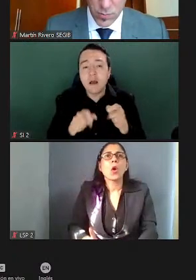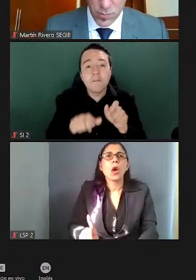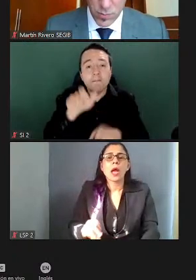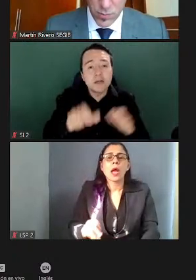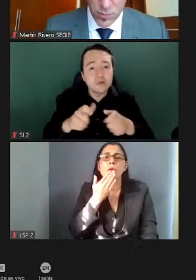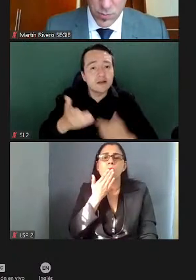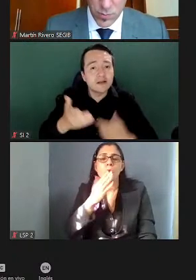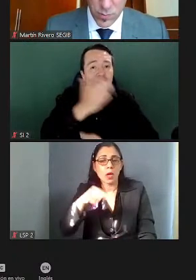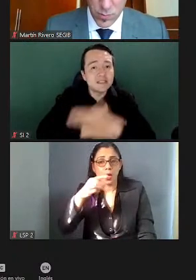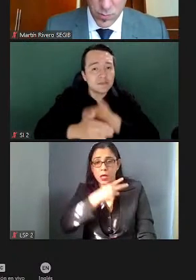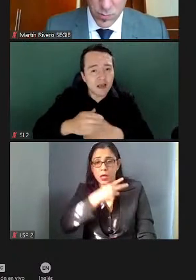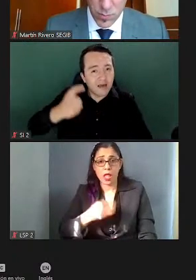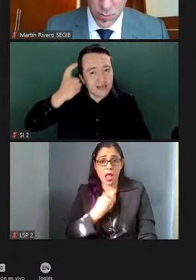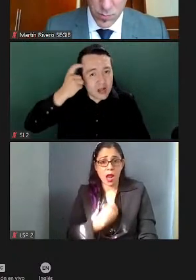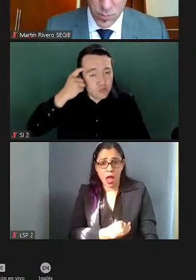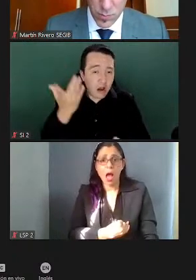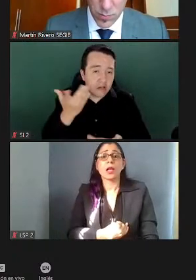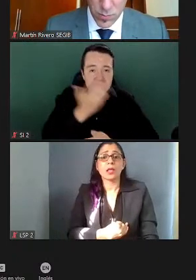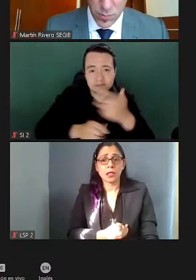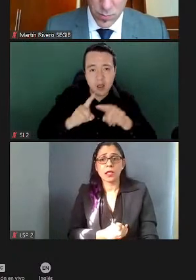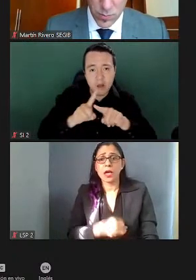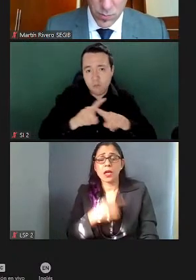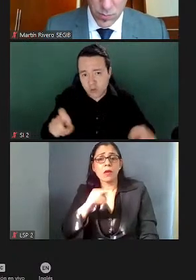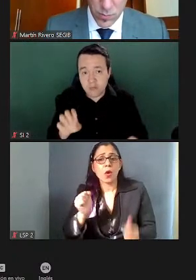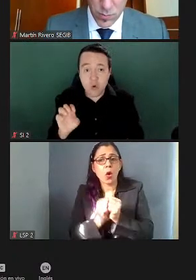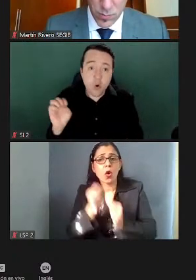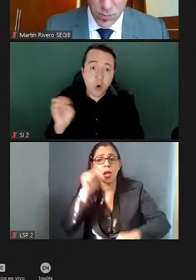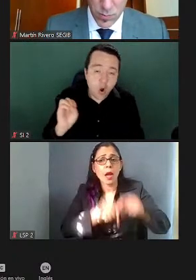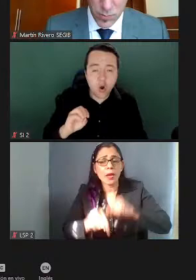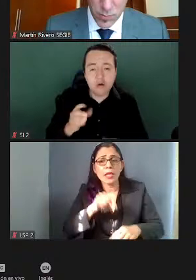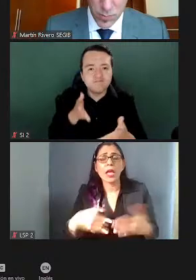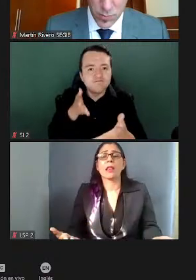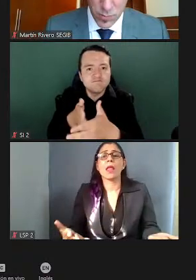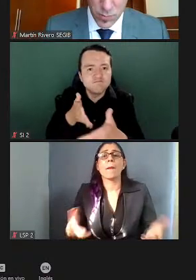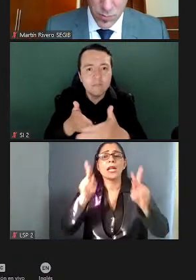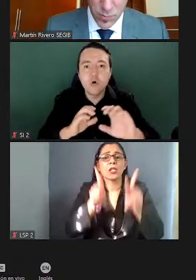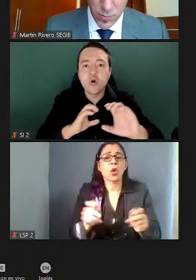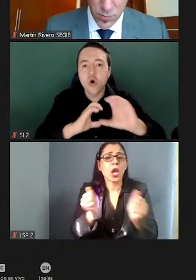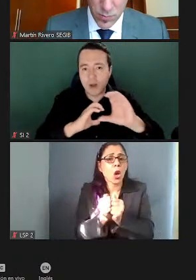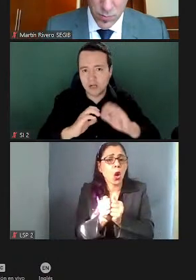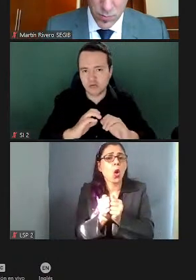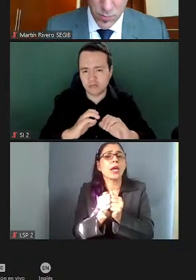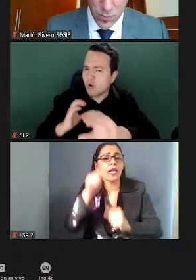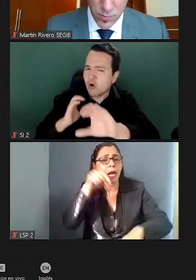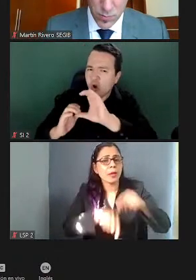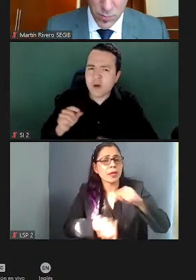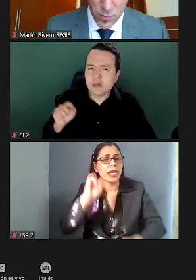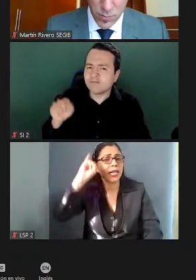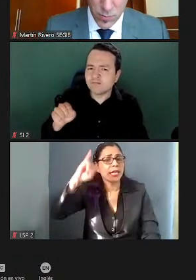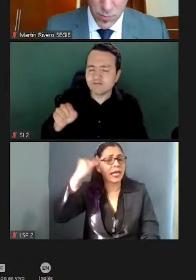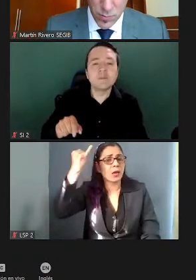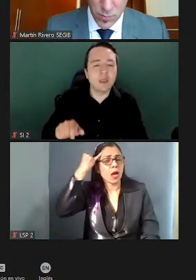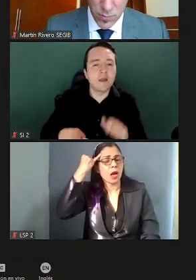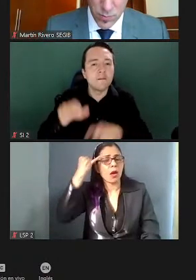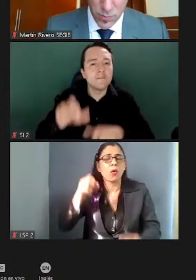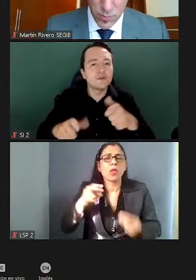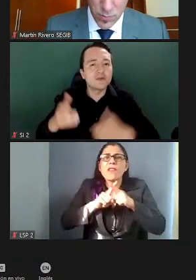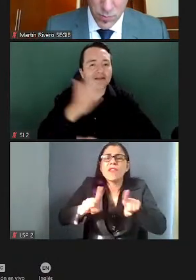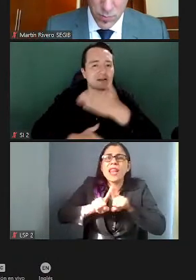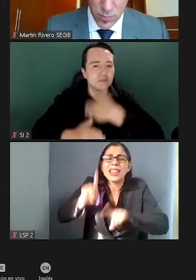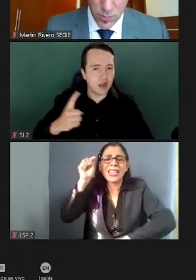intellect persons with multiple intellectual disabilities and or with communication